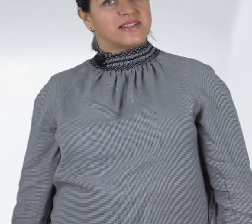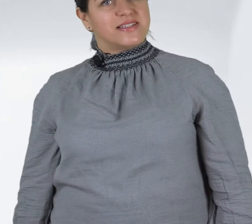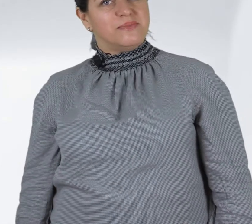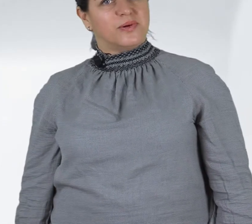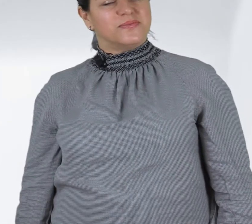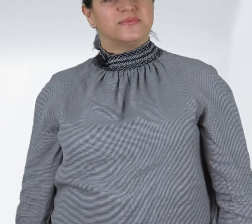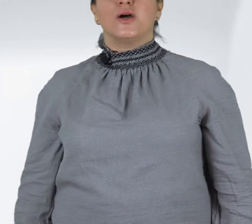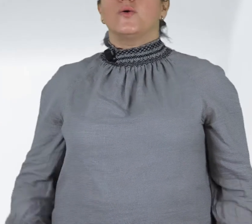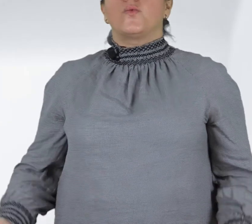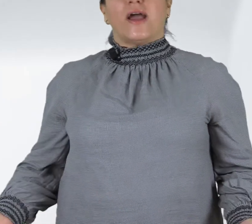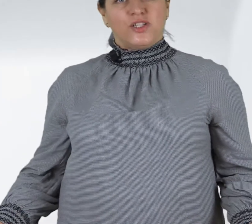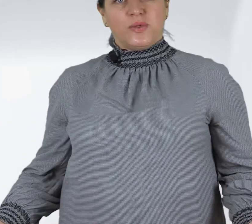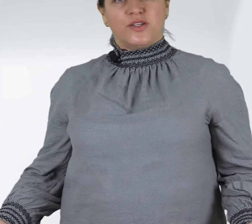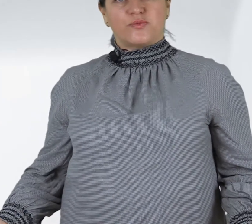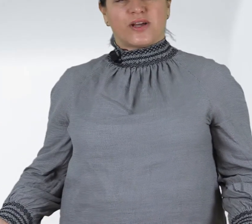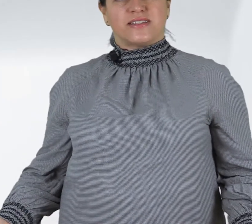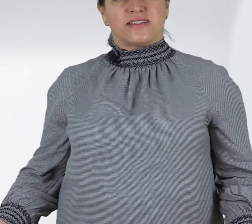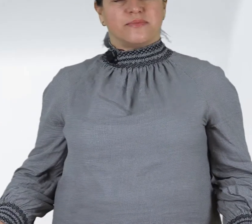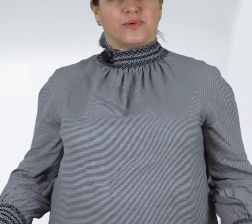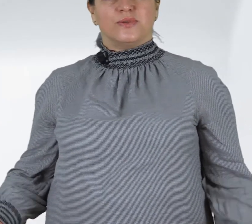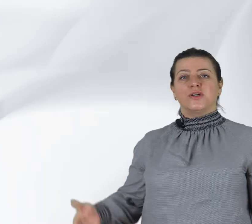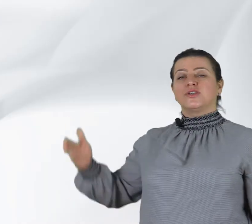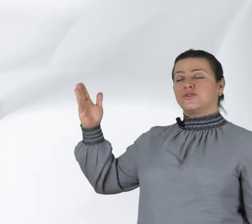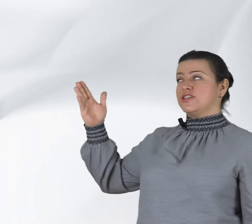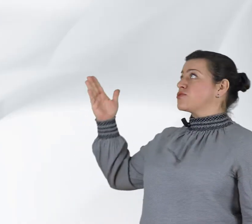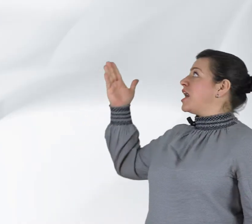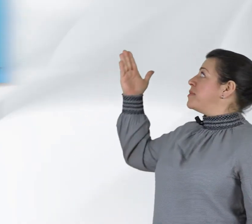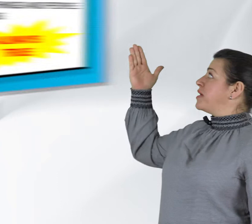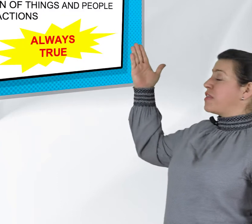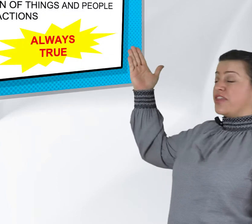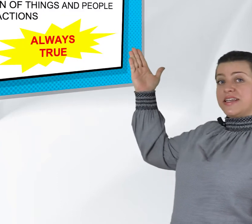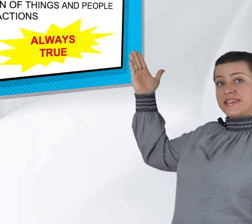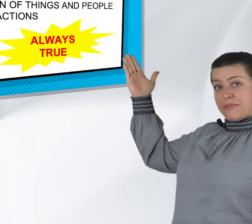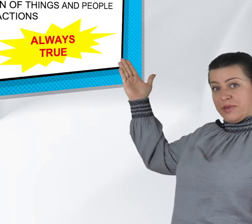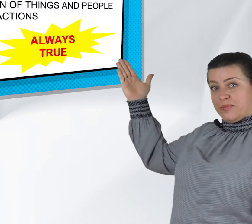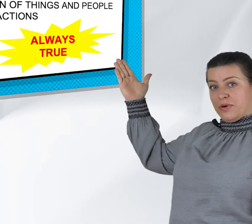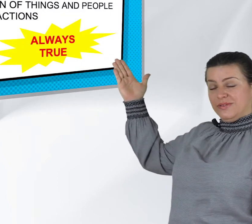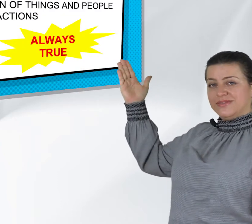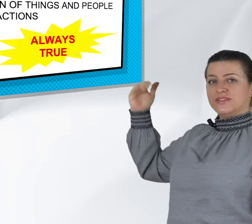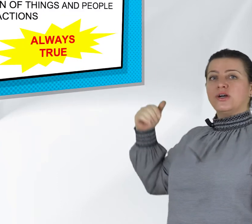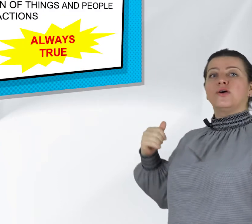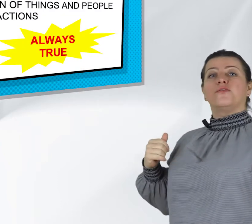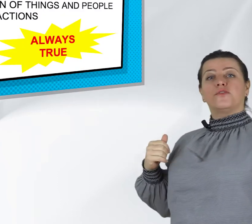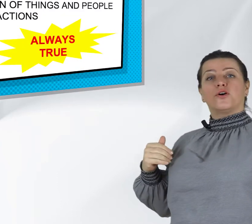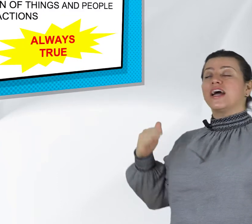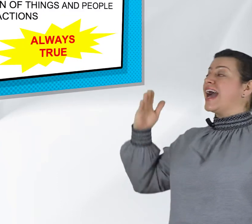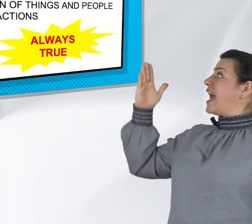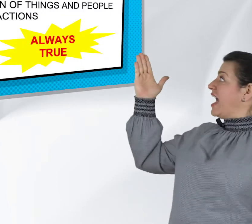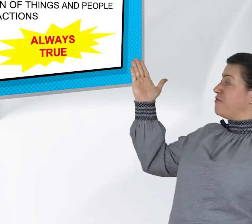Present simple. When do we use present simple? To describe things and people, for